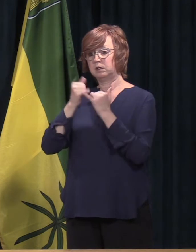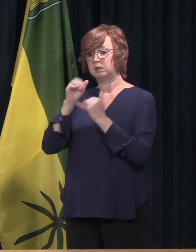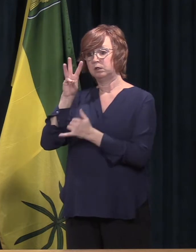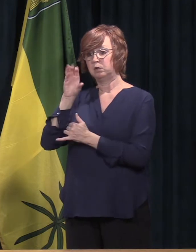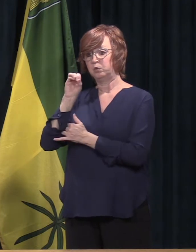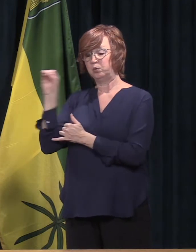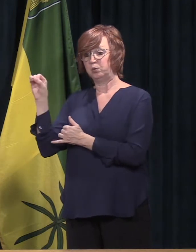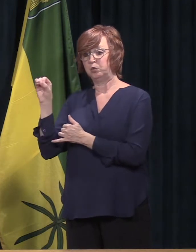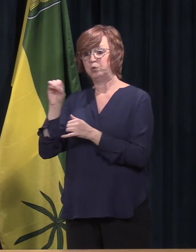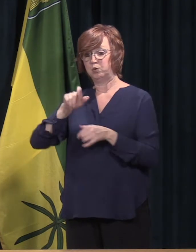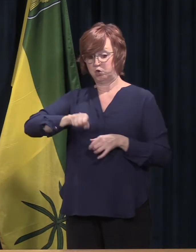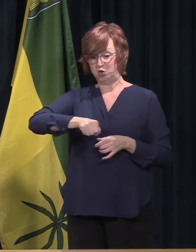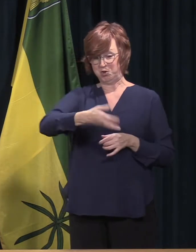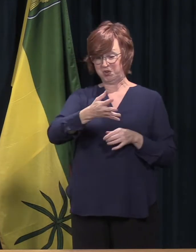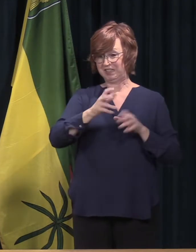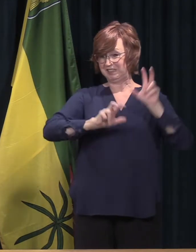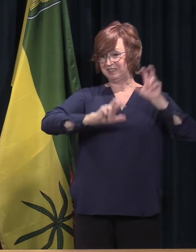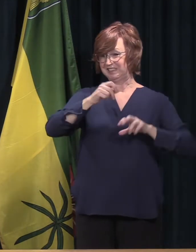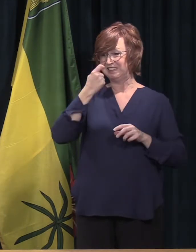live and people are going to be asking,